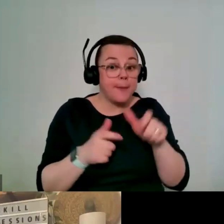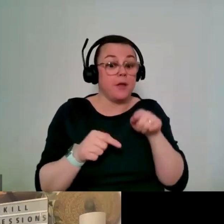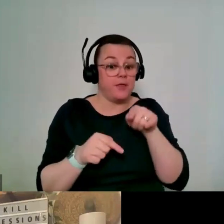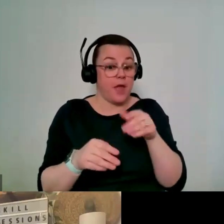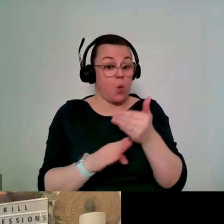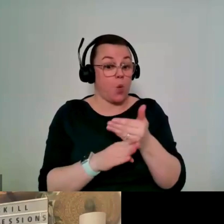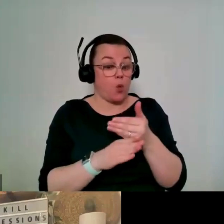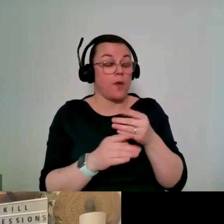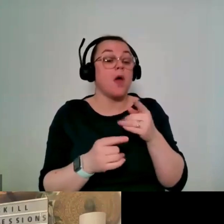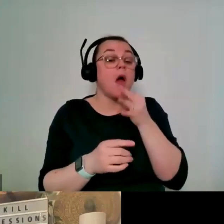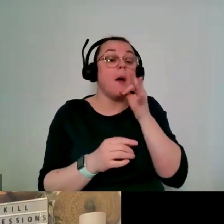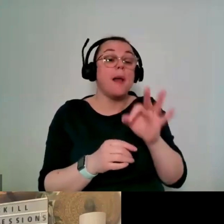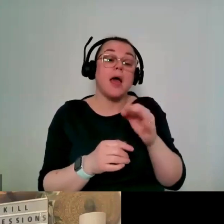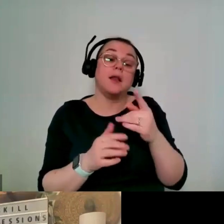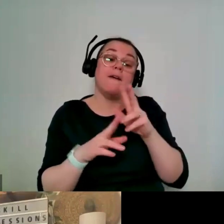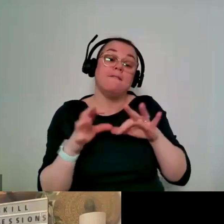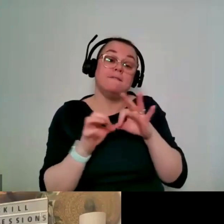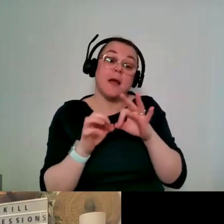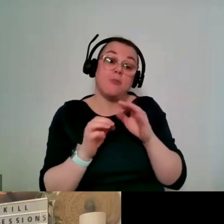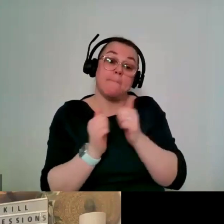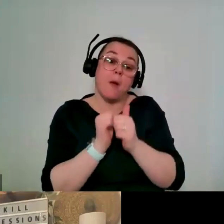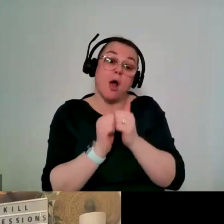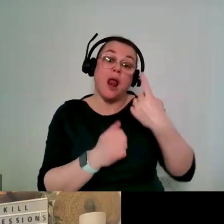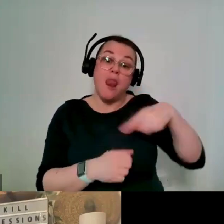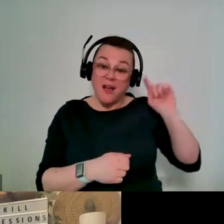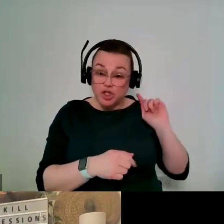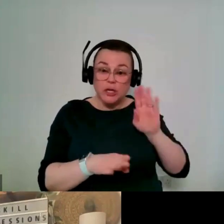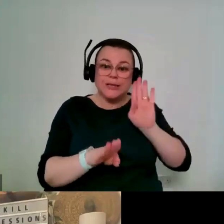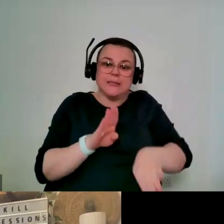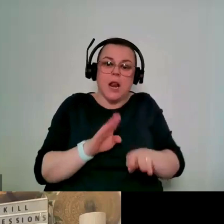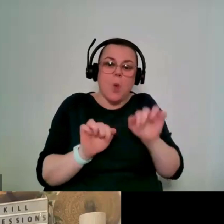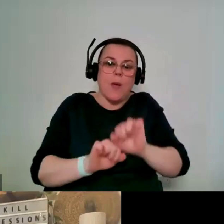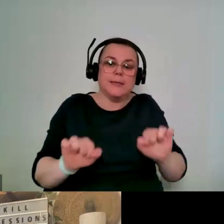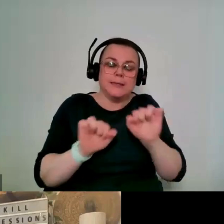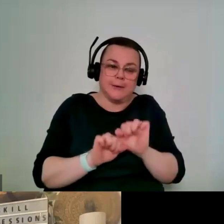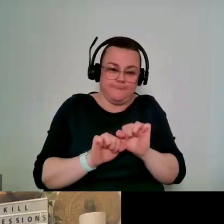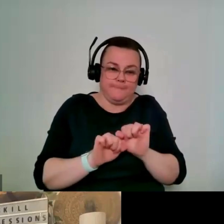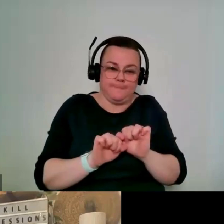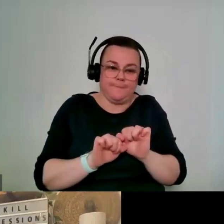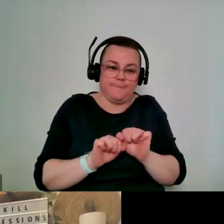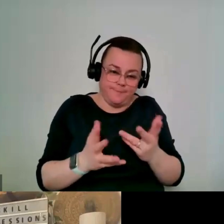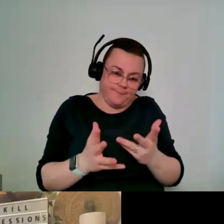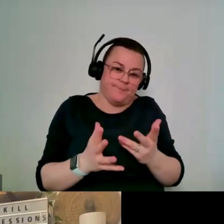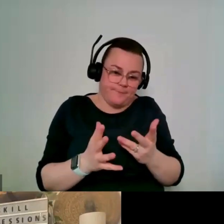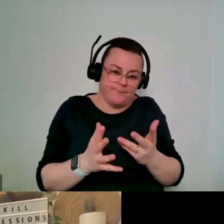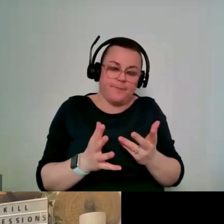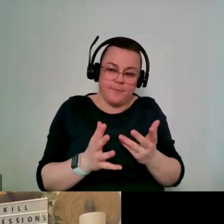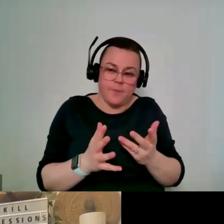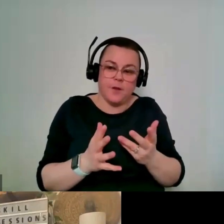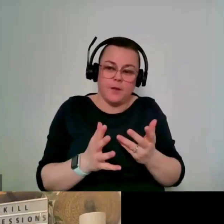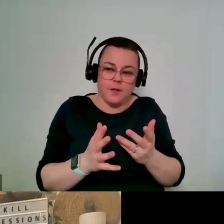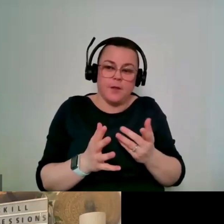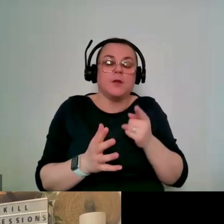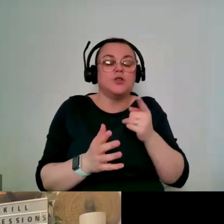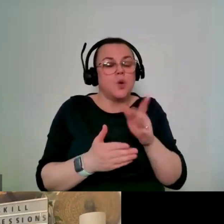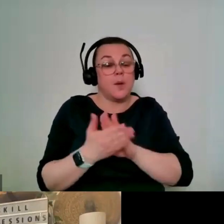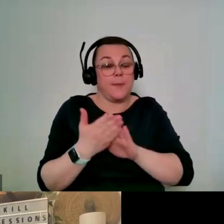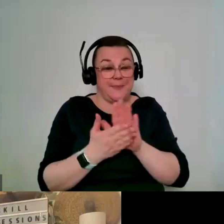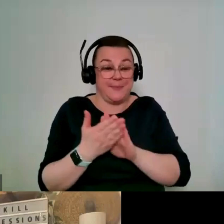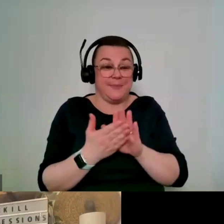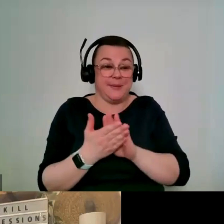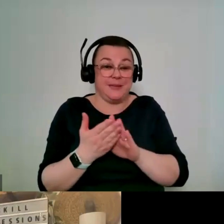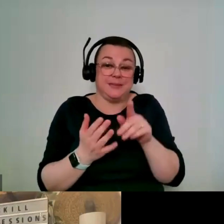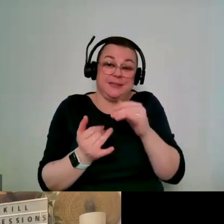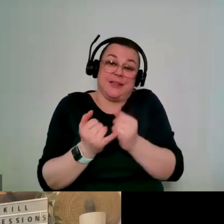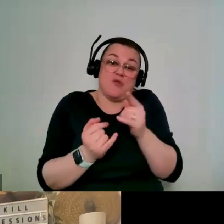with applied in February and March last year are still waiting, which speaks to your point, Sarah, around the importance